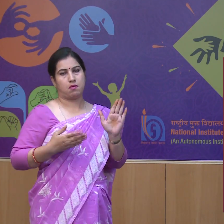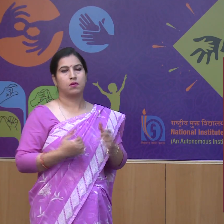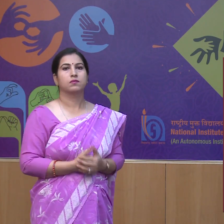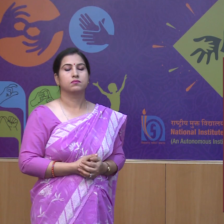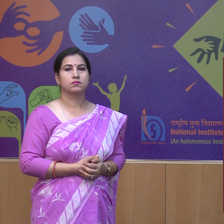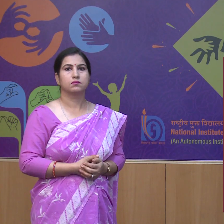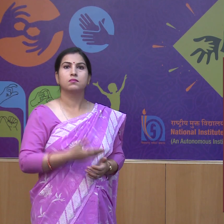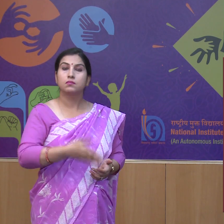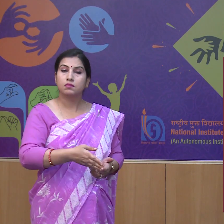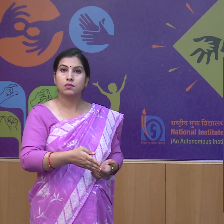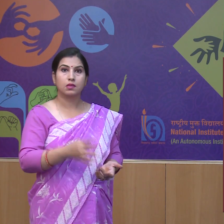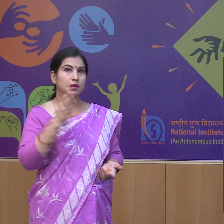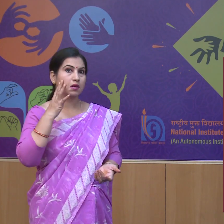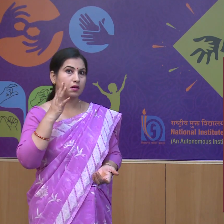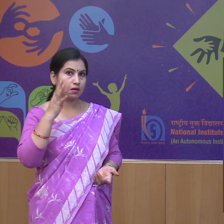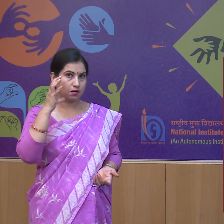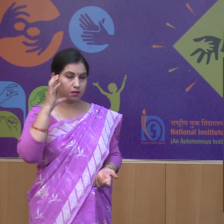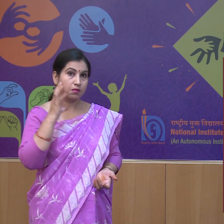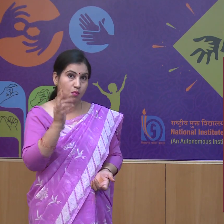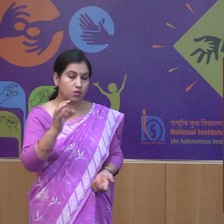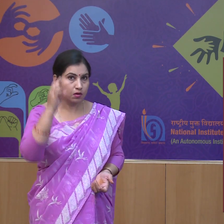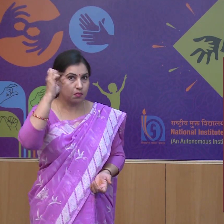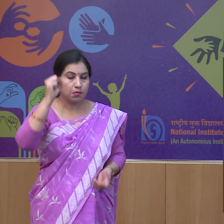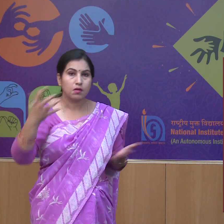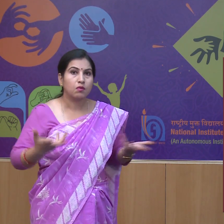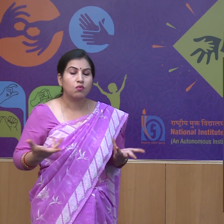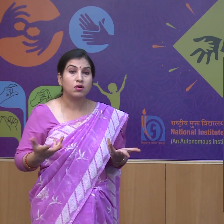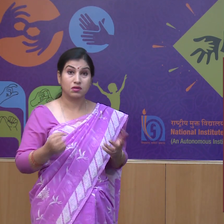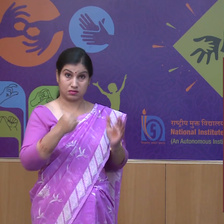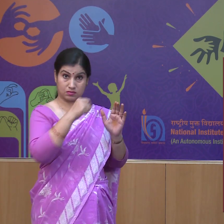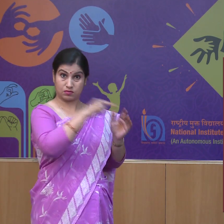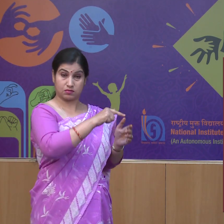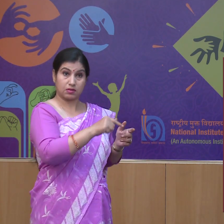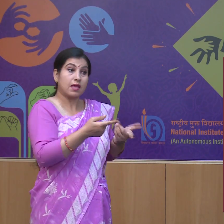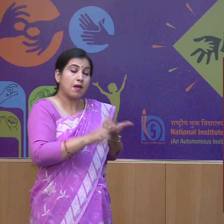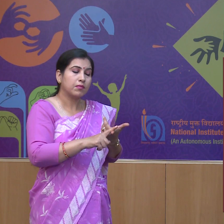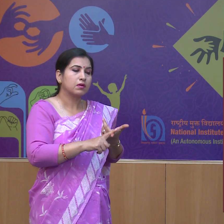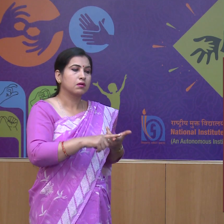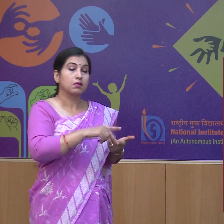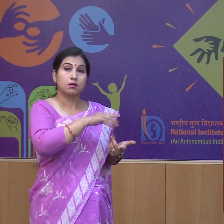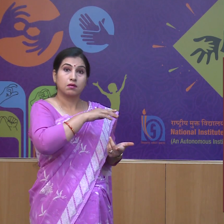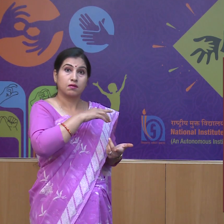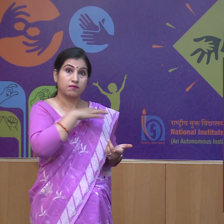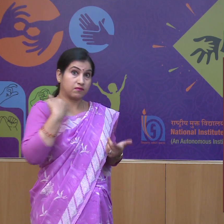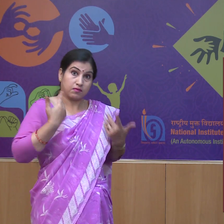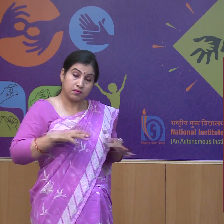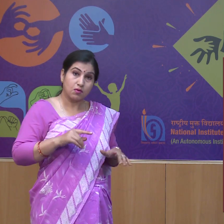It must be remembered that adopted sons were not considered